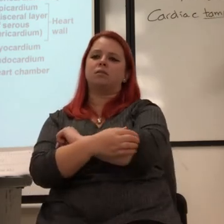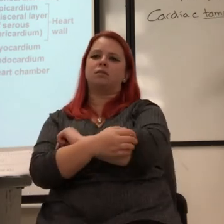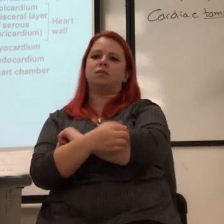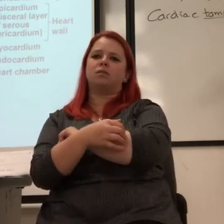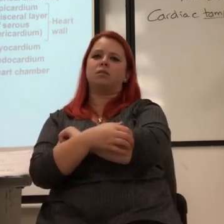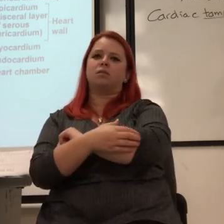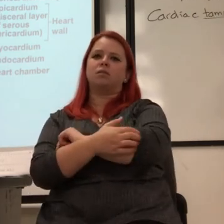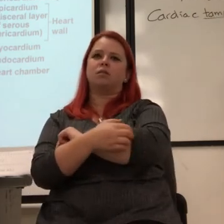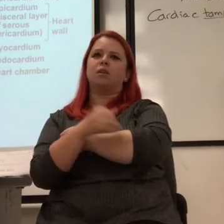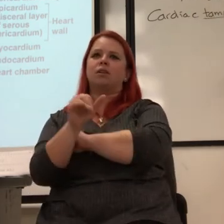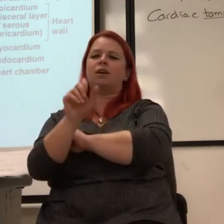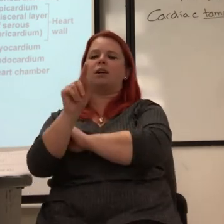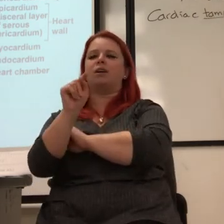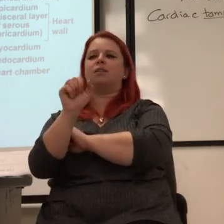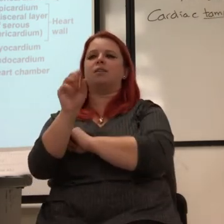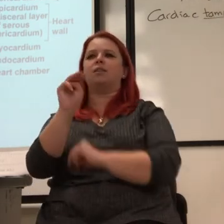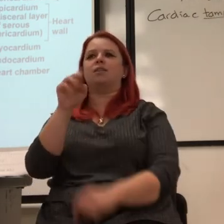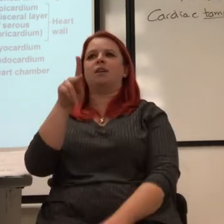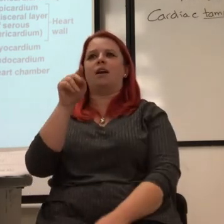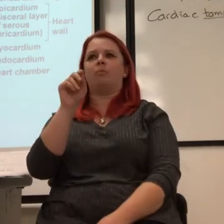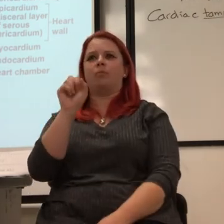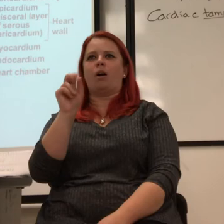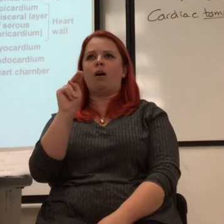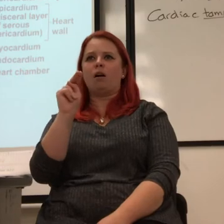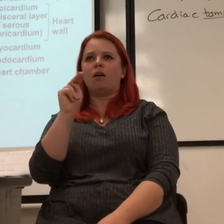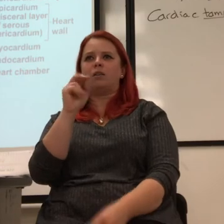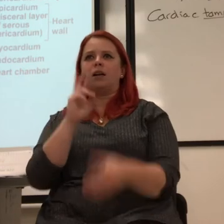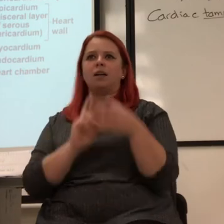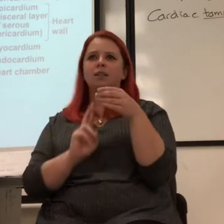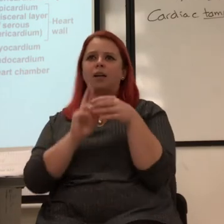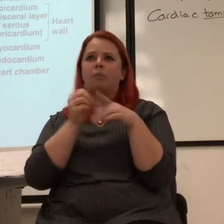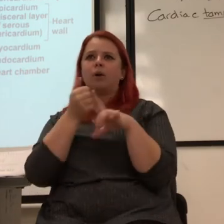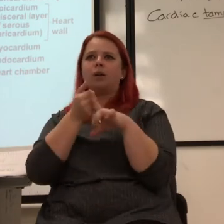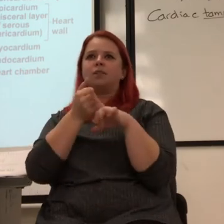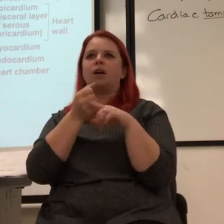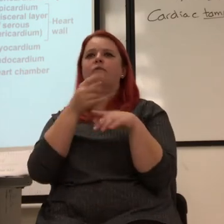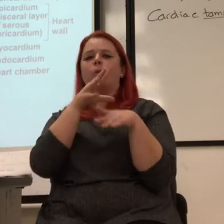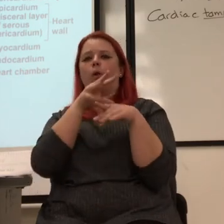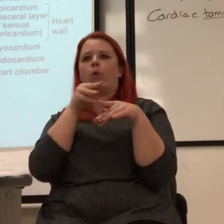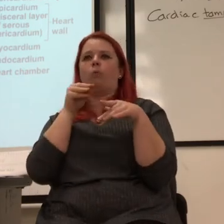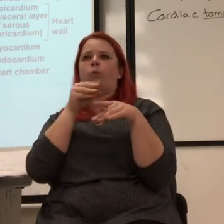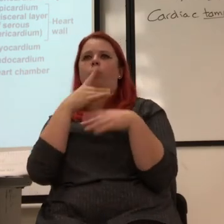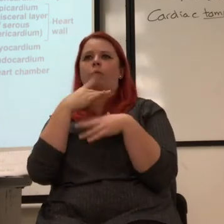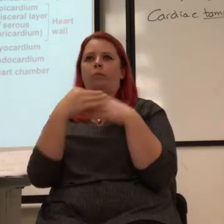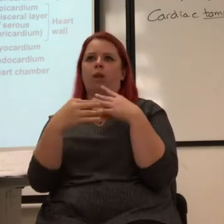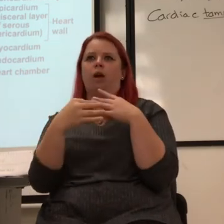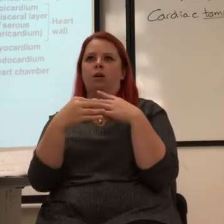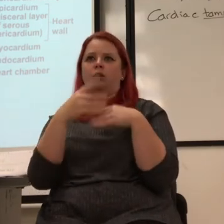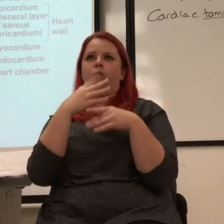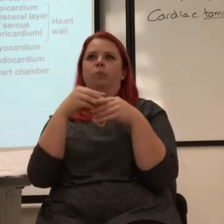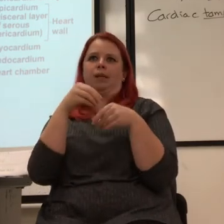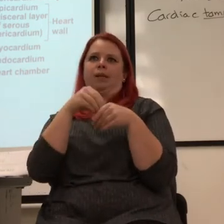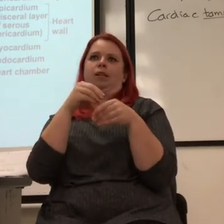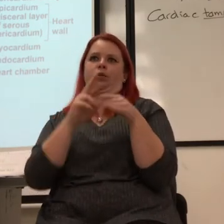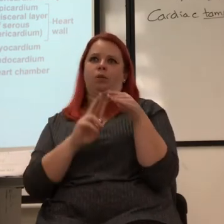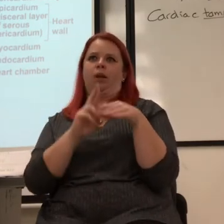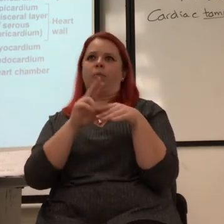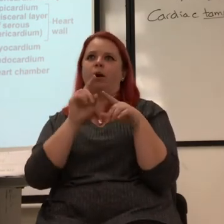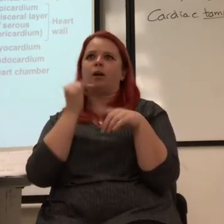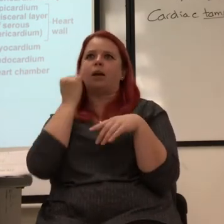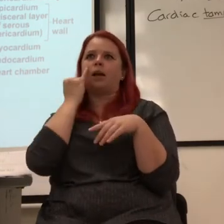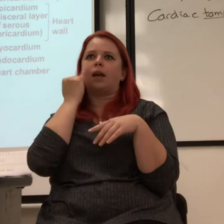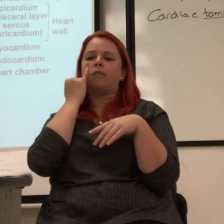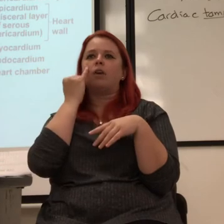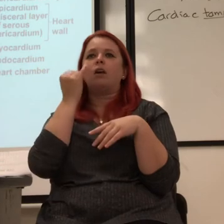tampon for female hygiene, you bleed into it. So tamponade, you bleed into the space. That's not good. If you're